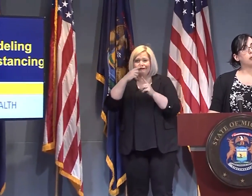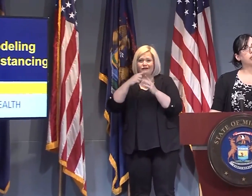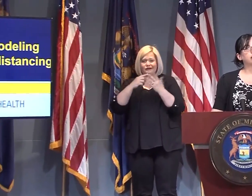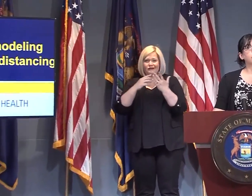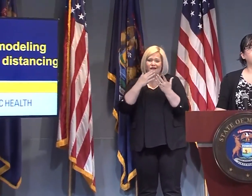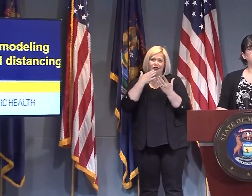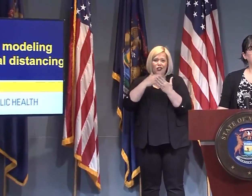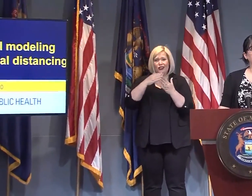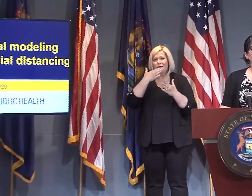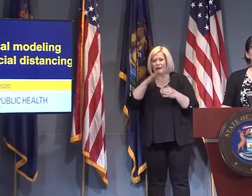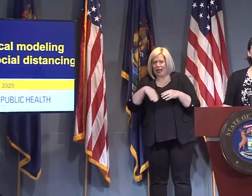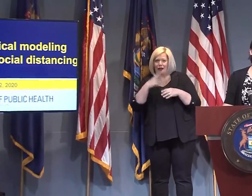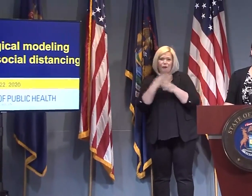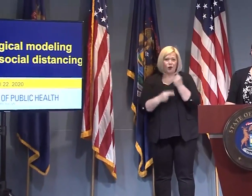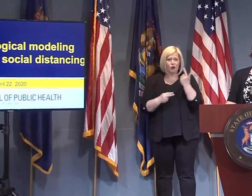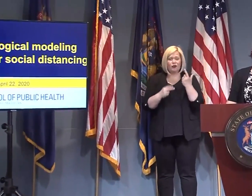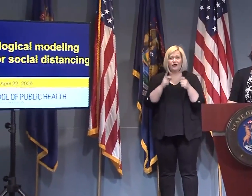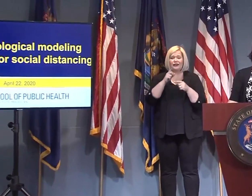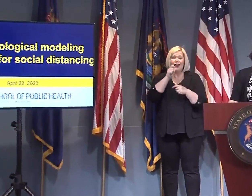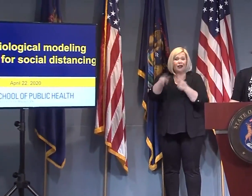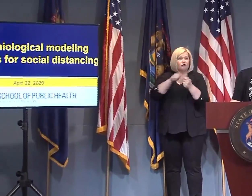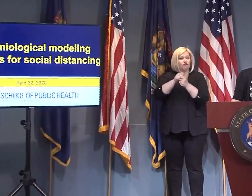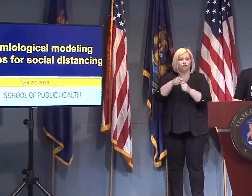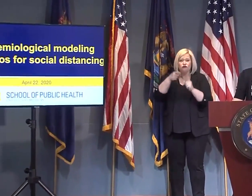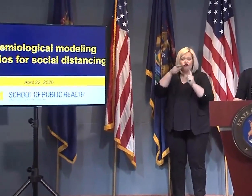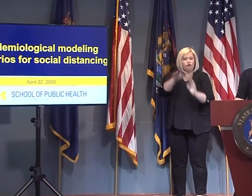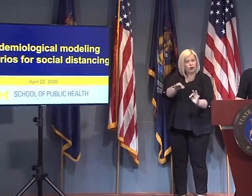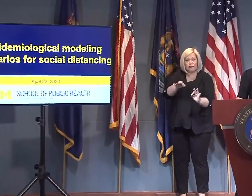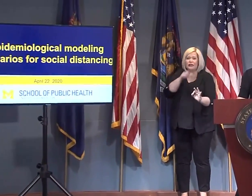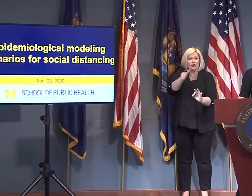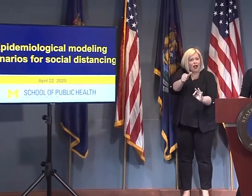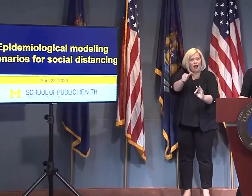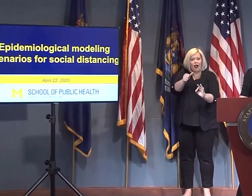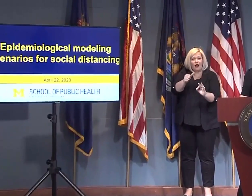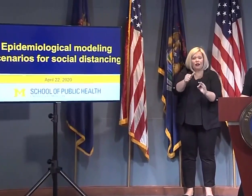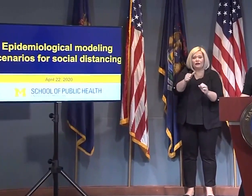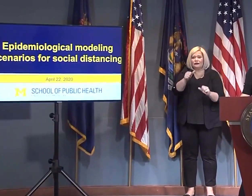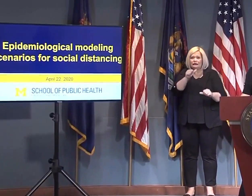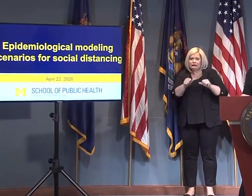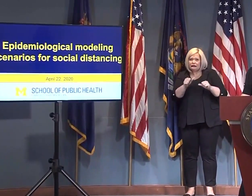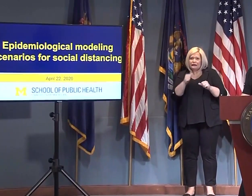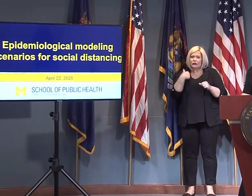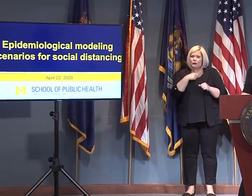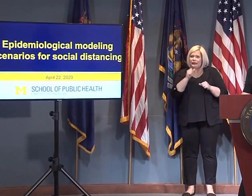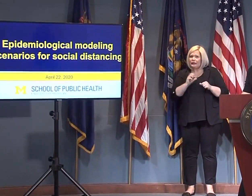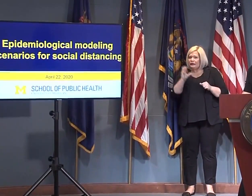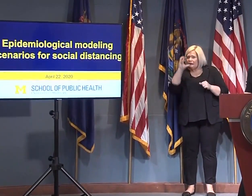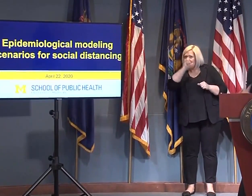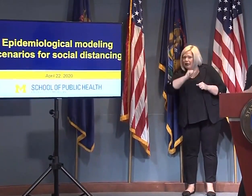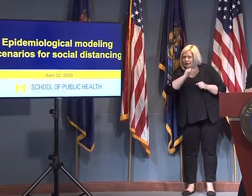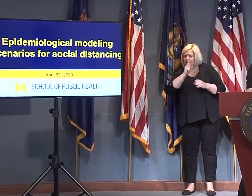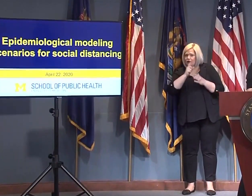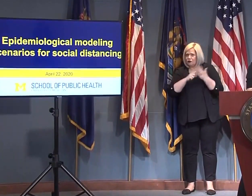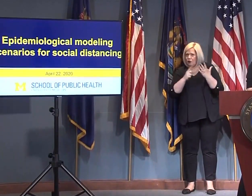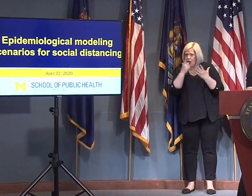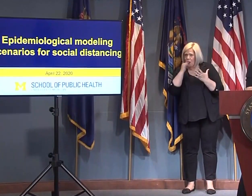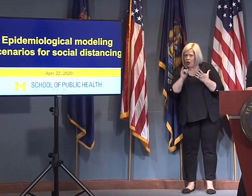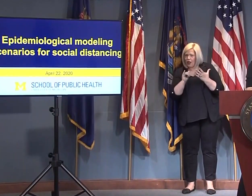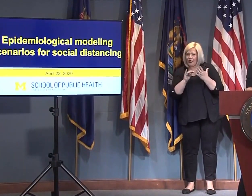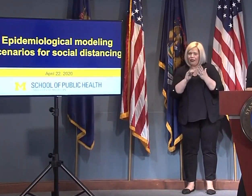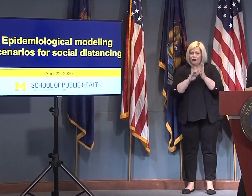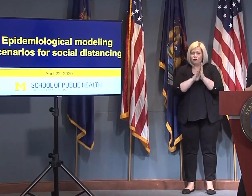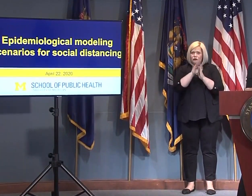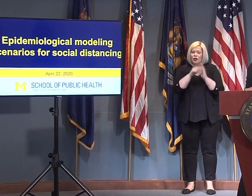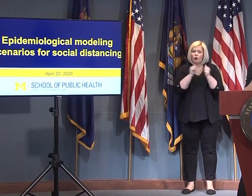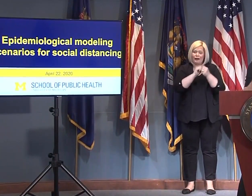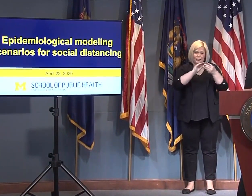want to note and sort of acknowledge at the forefront that there's a lot of uncertainty that goes into these models, both in the data